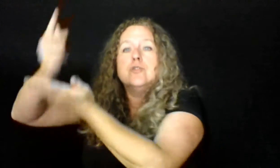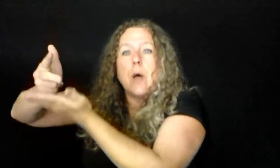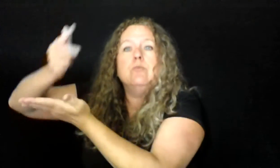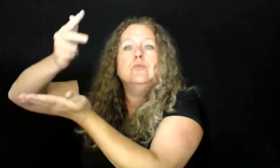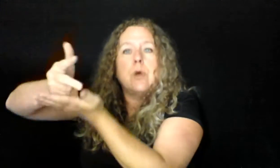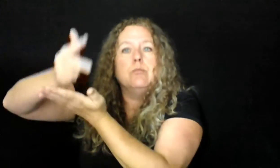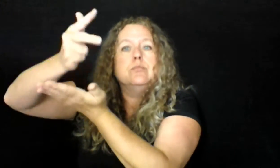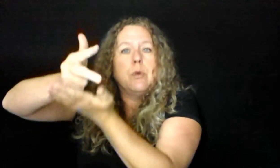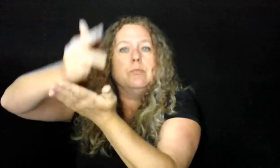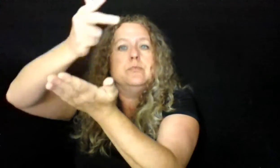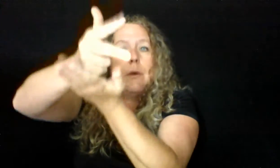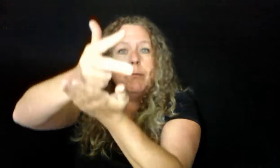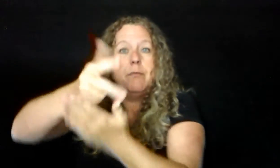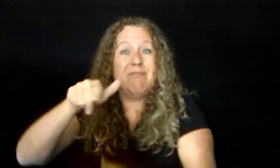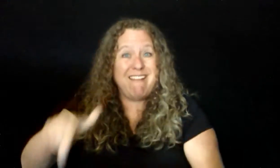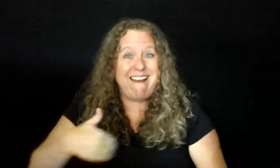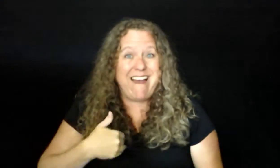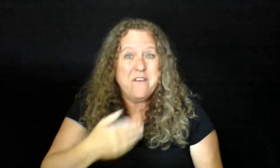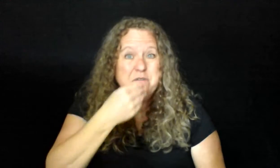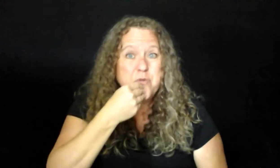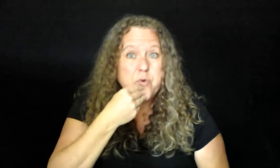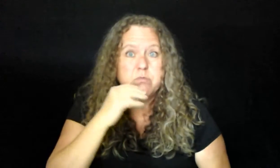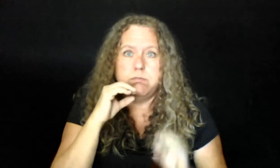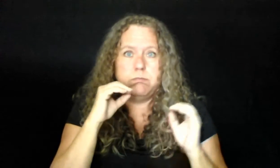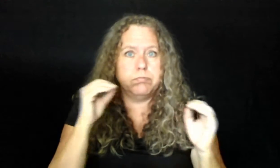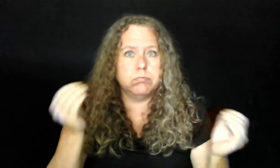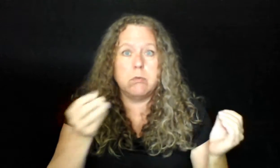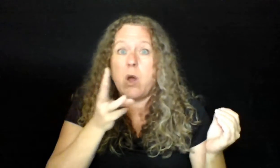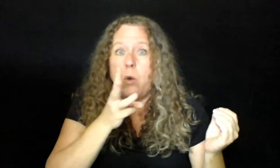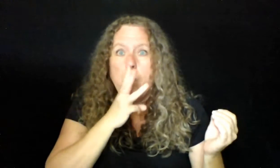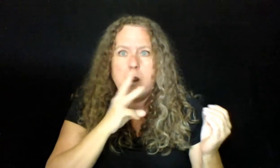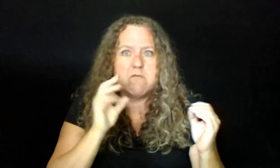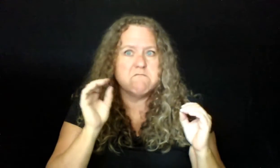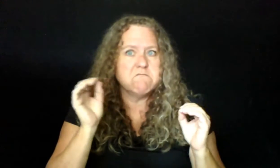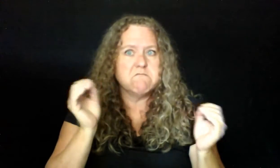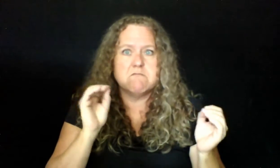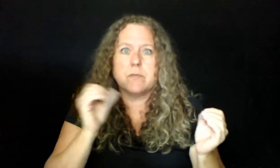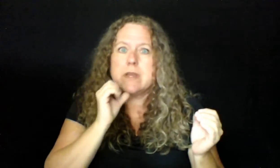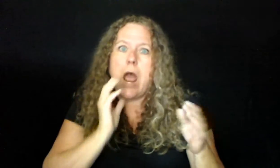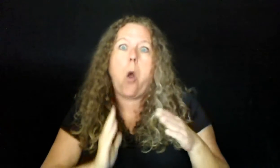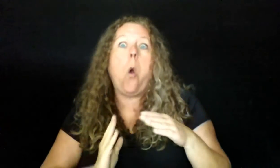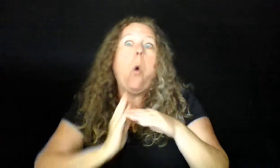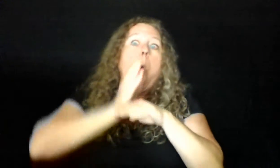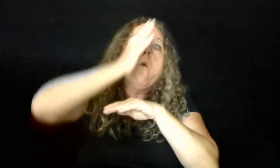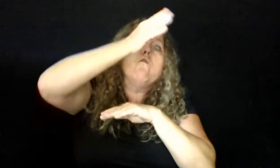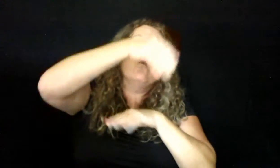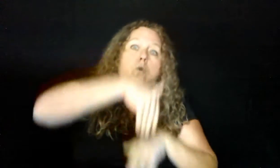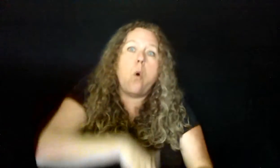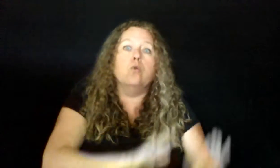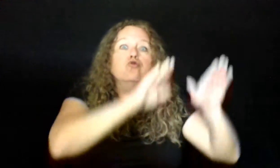and provisions on the boat. This was not an ocean crossing. This was not a out to sea for